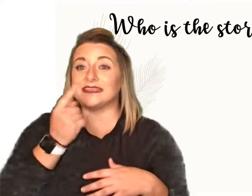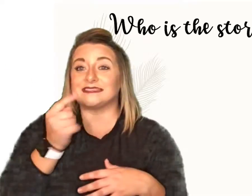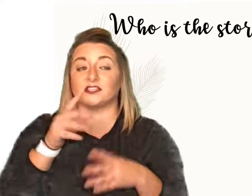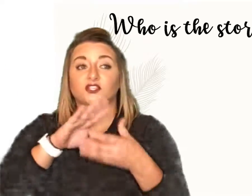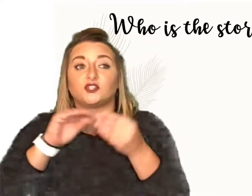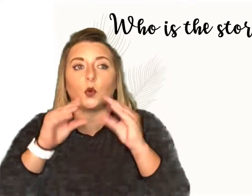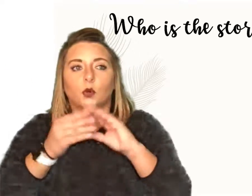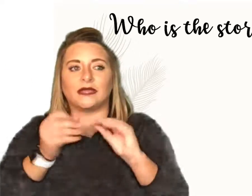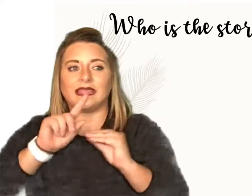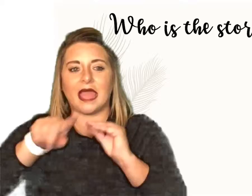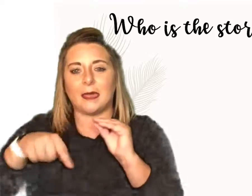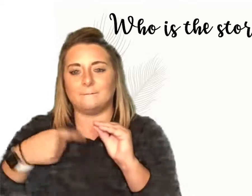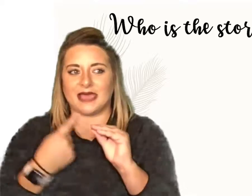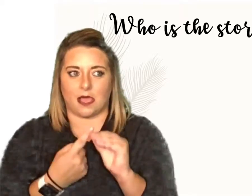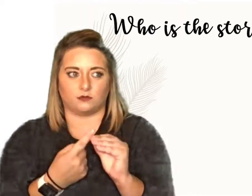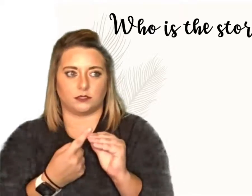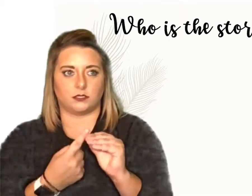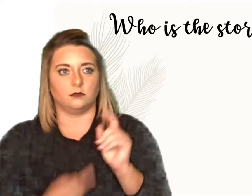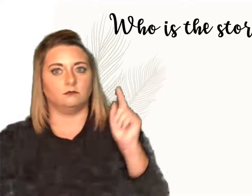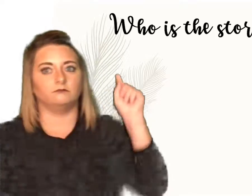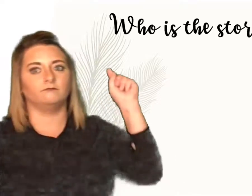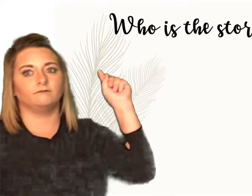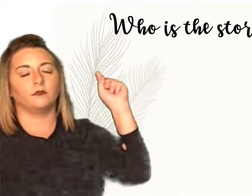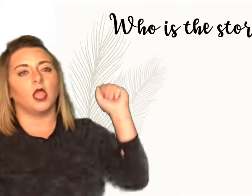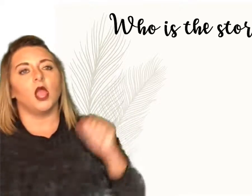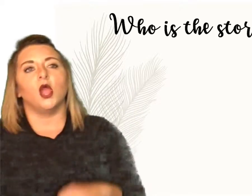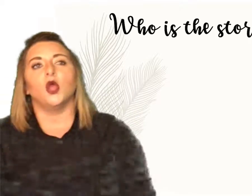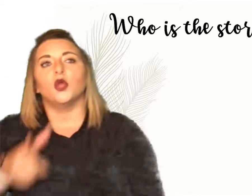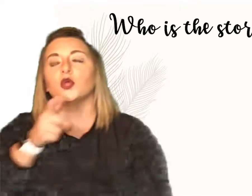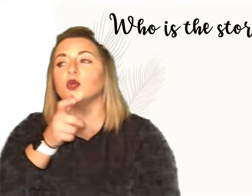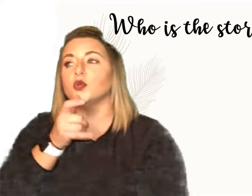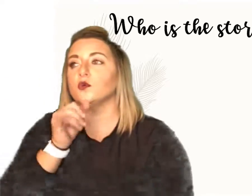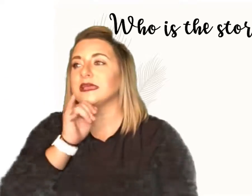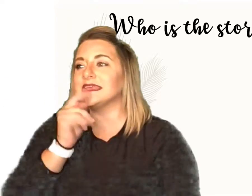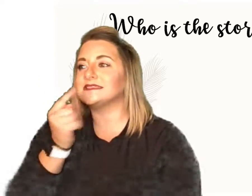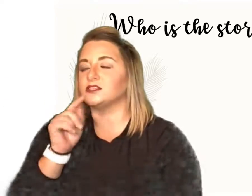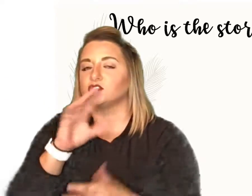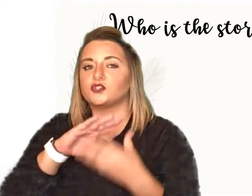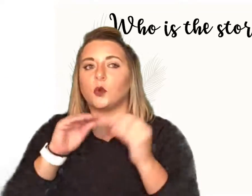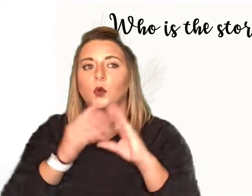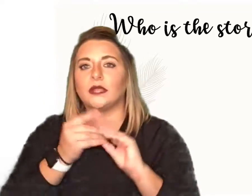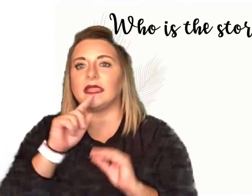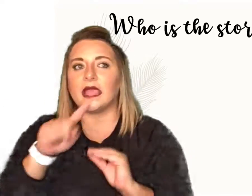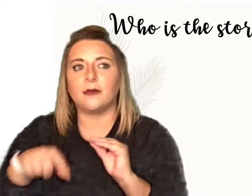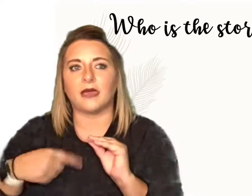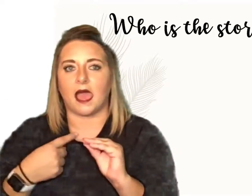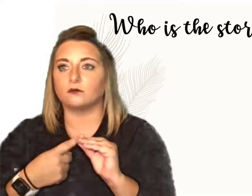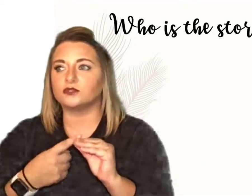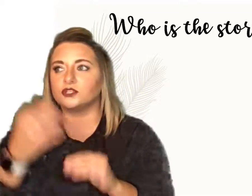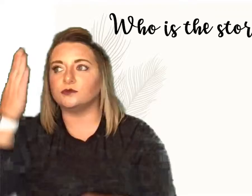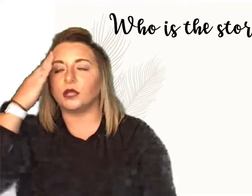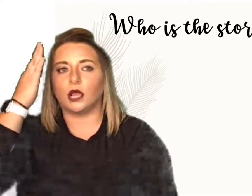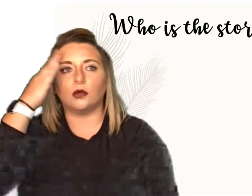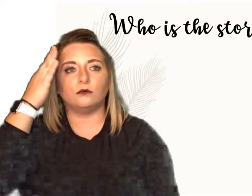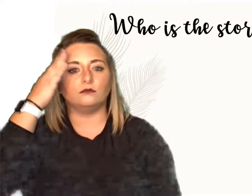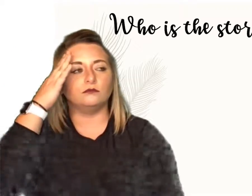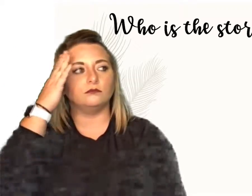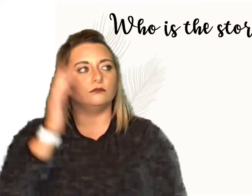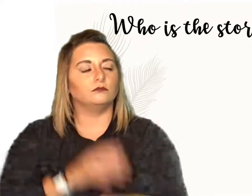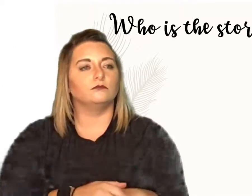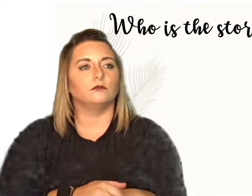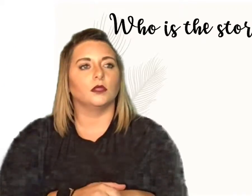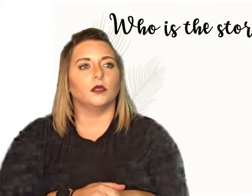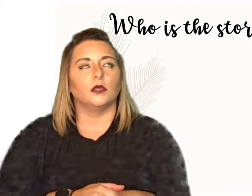who is the story about? Who is the story about? Do you